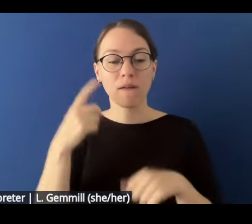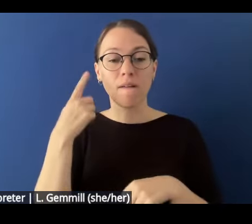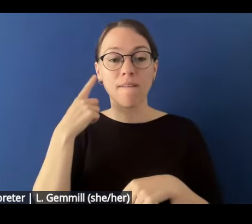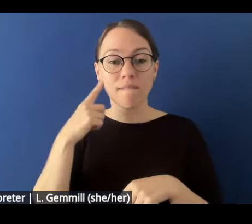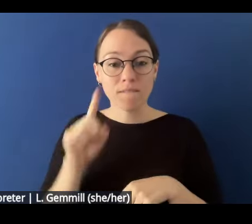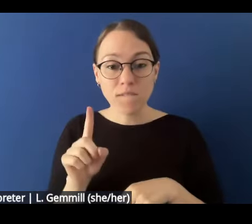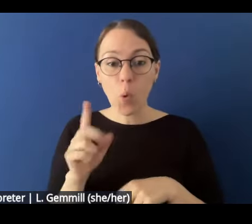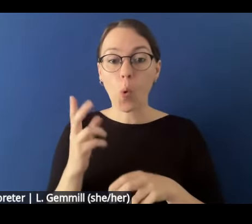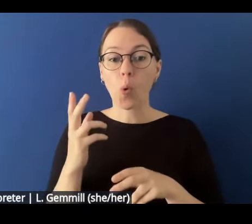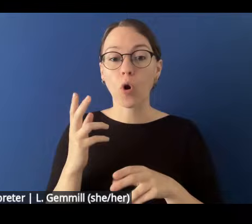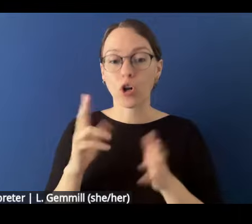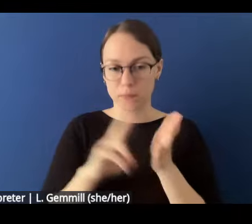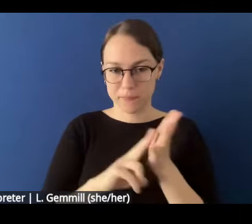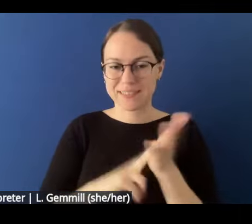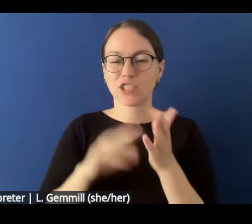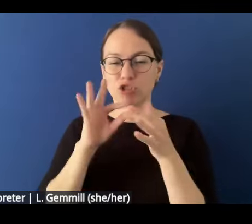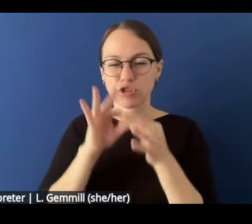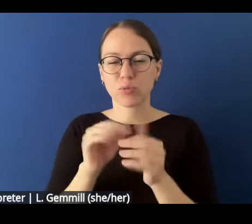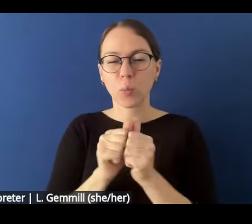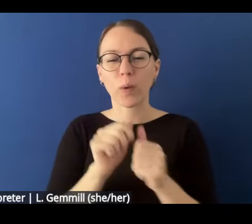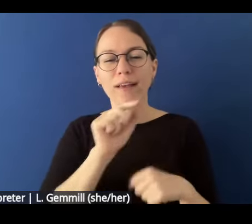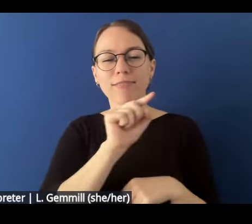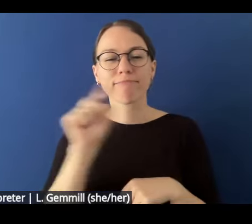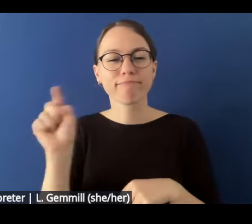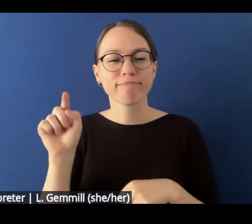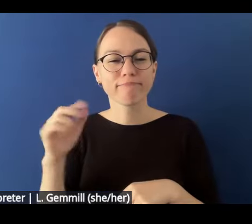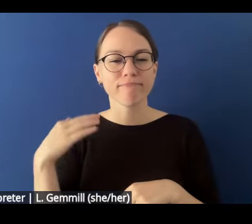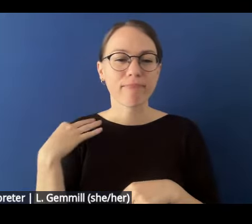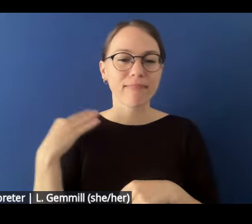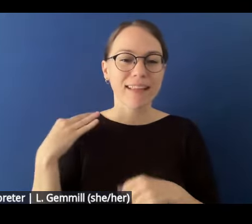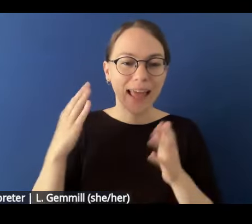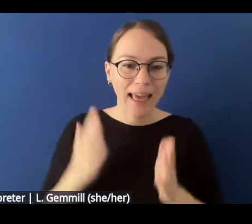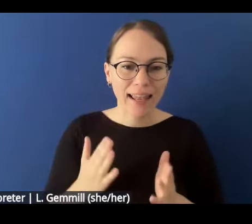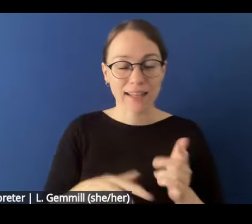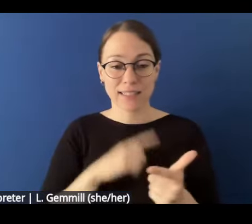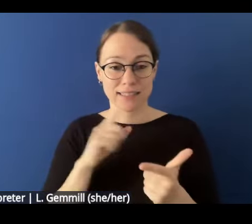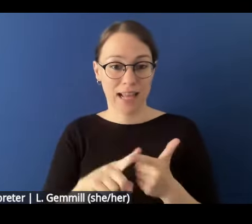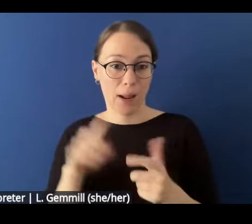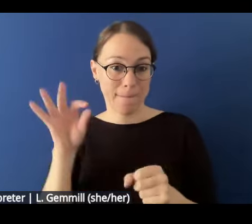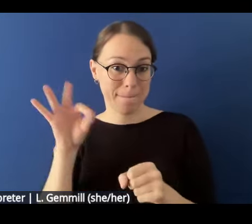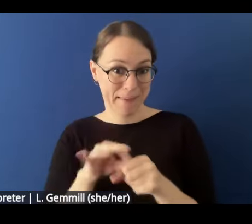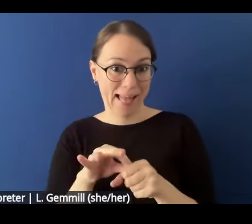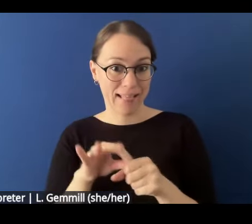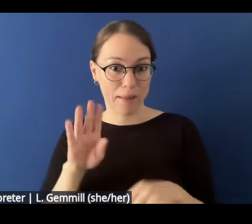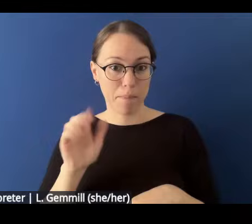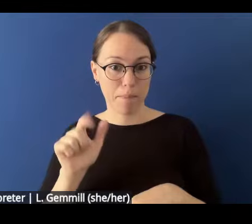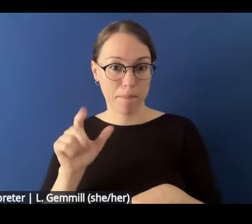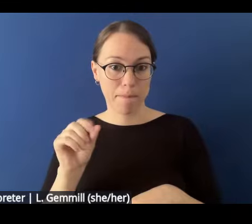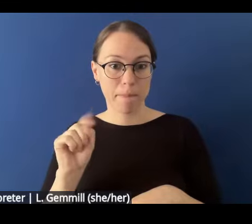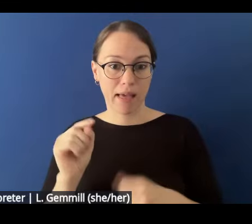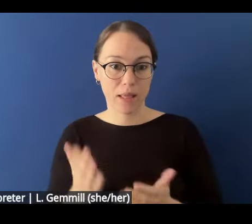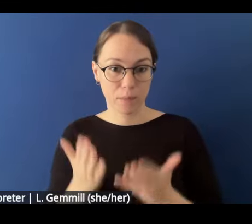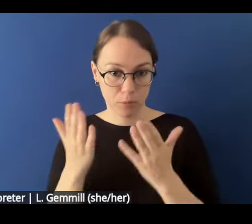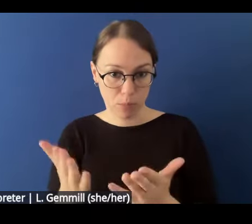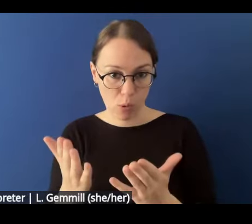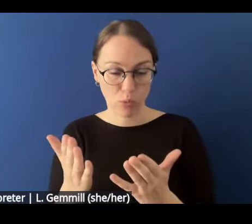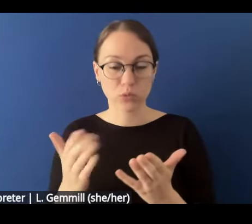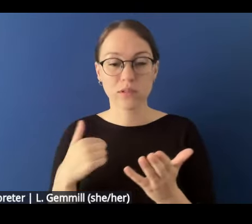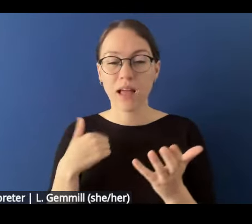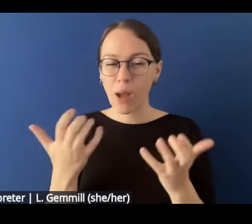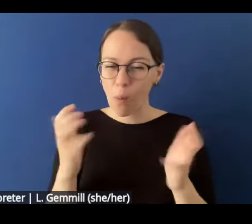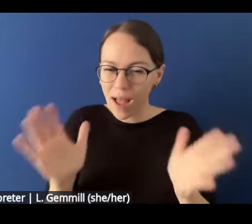petitions relating to candidates and petitions relating to ballot proposals. But do want to point out and encourage the